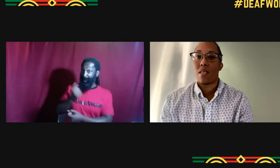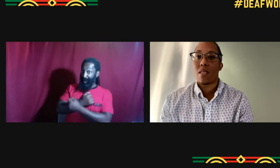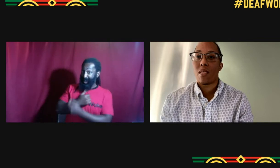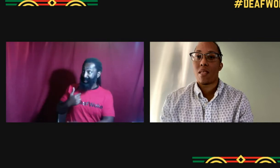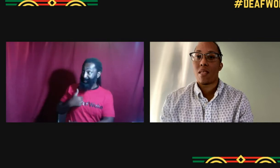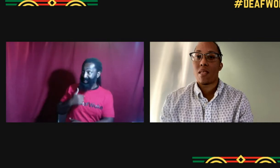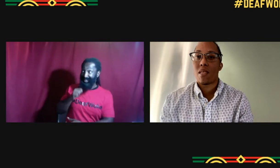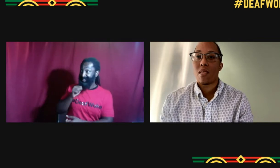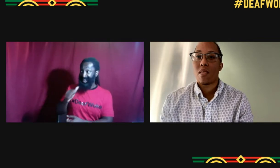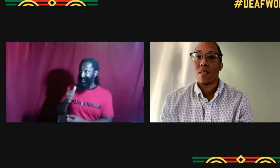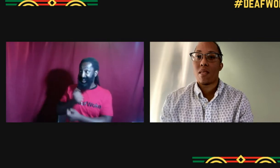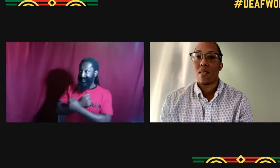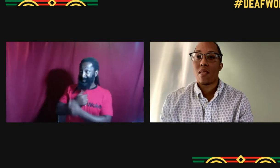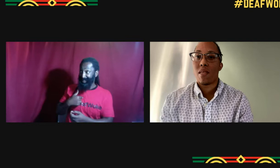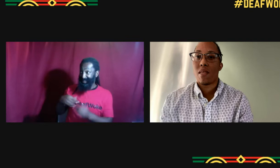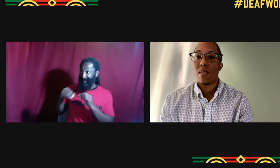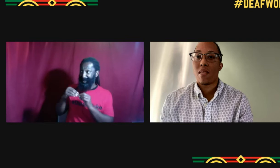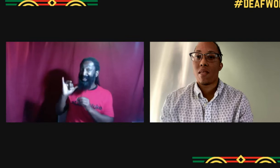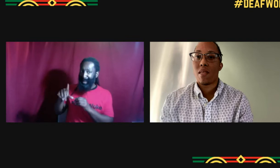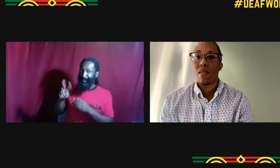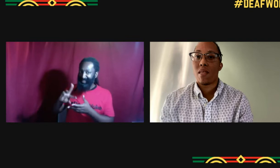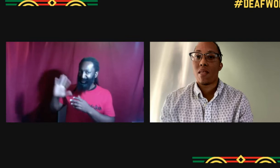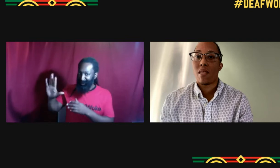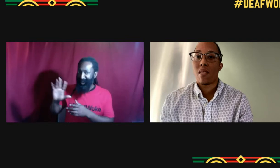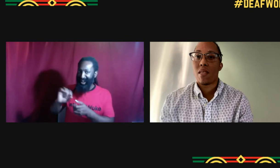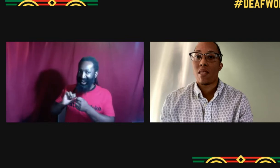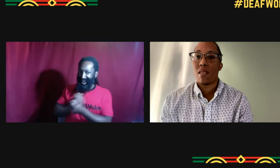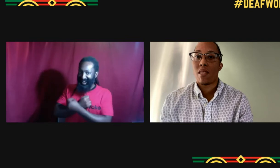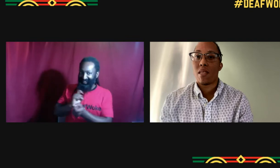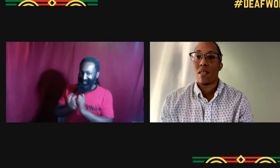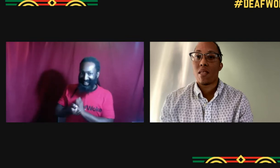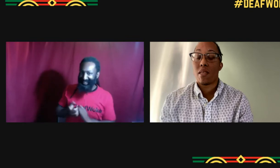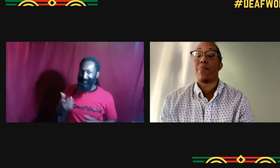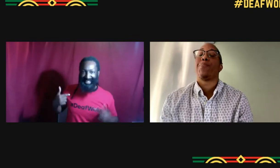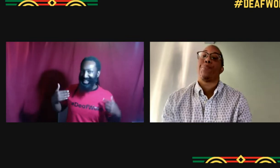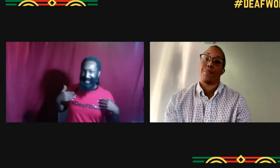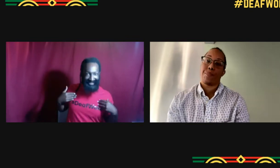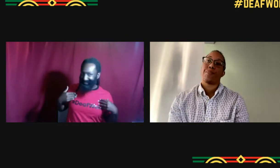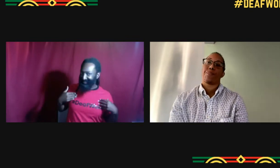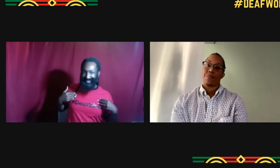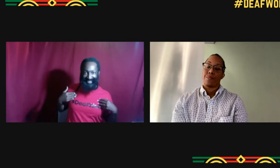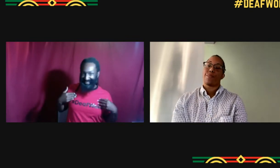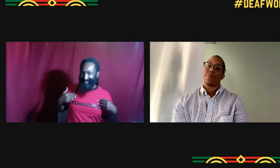change. If you loved me then, you'll love me now.